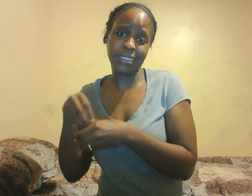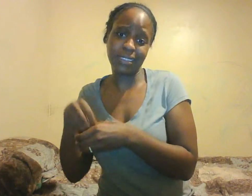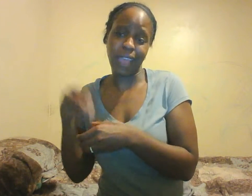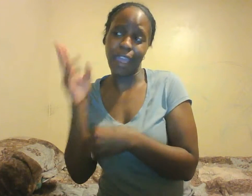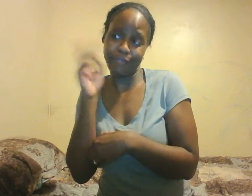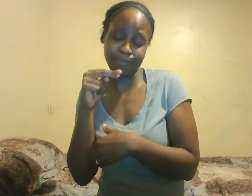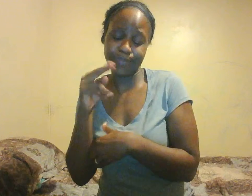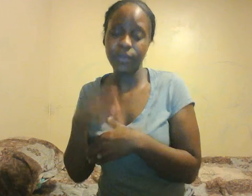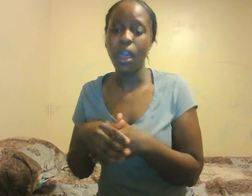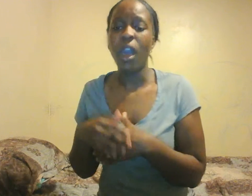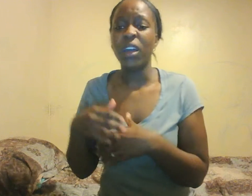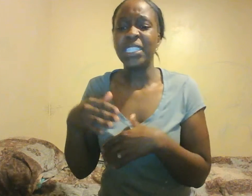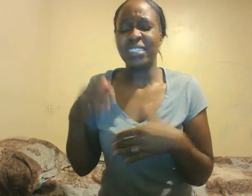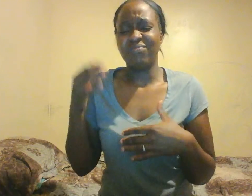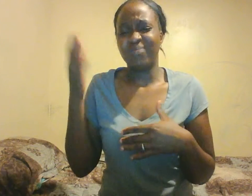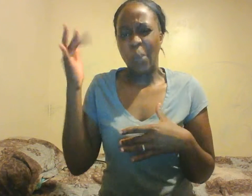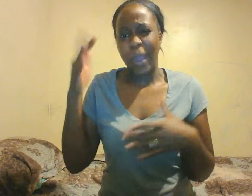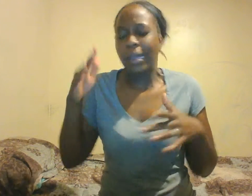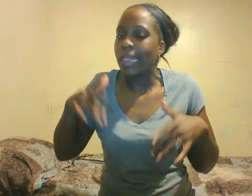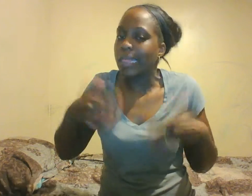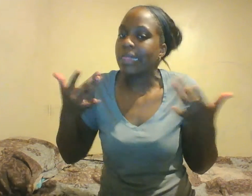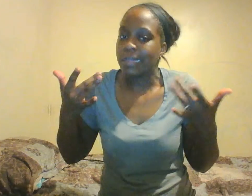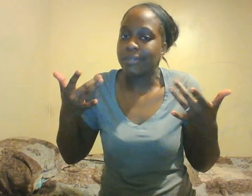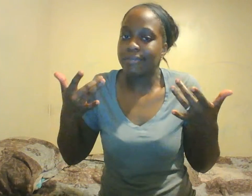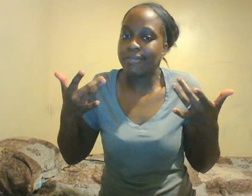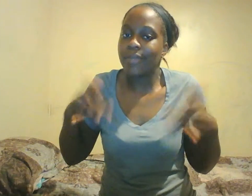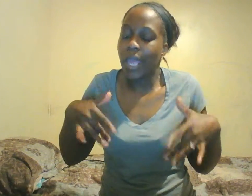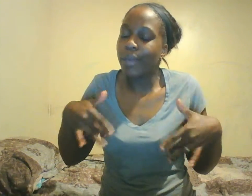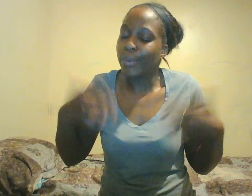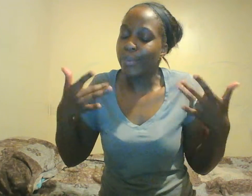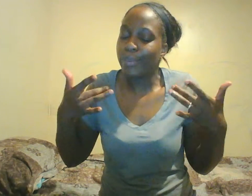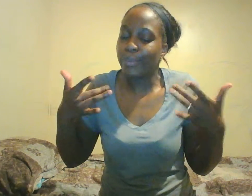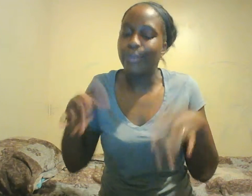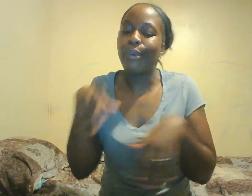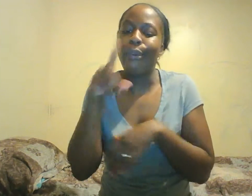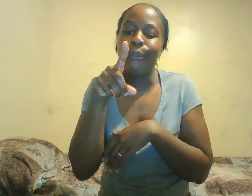1 to 1.5 ounces. You fly it outside, more than a 2 or 3 mile per hour